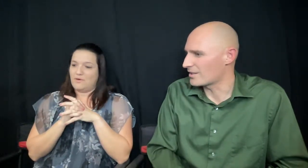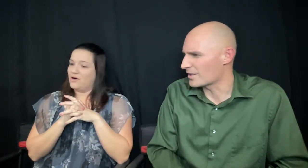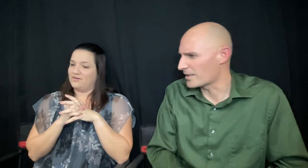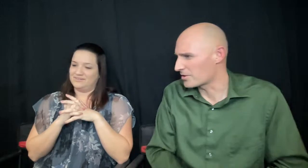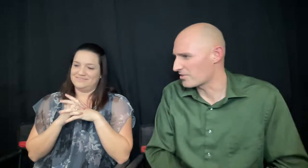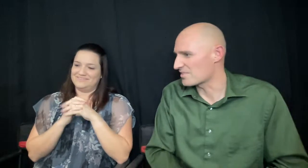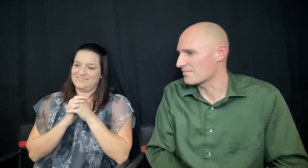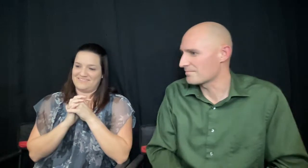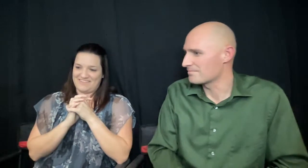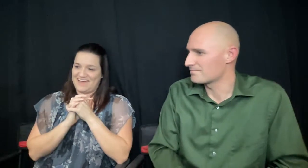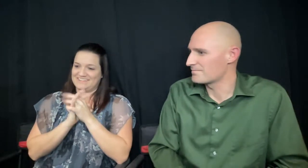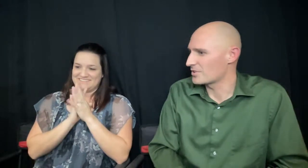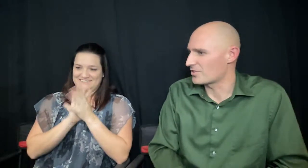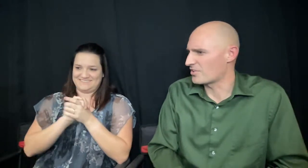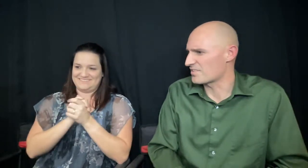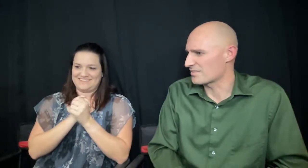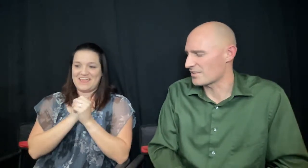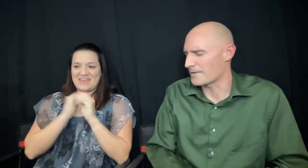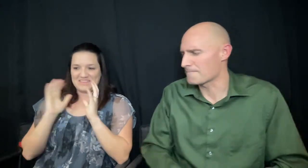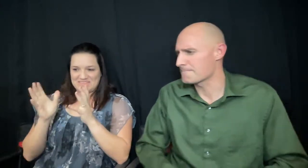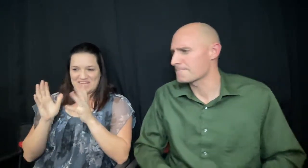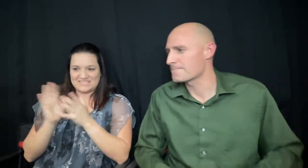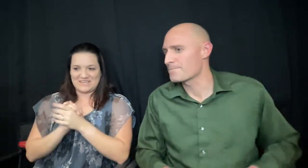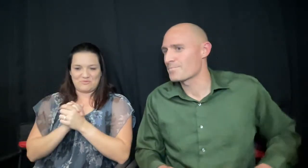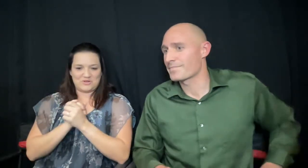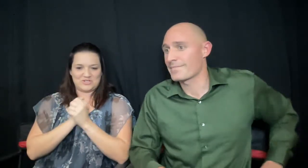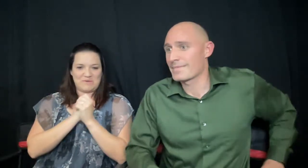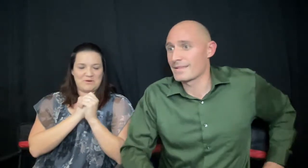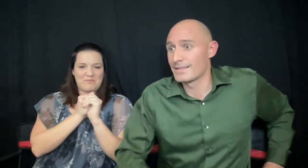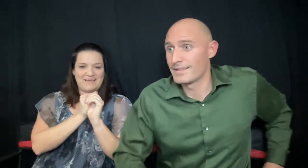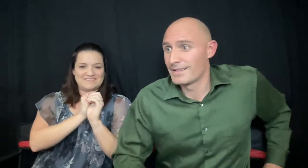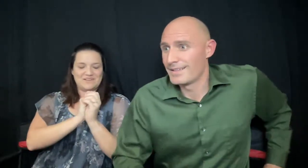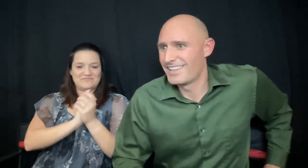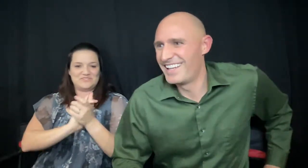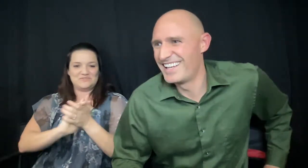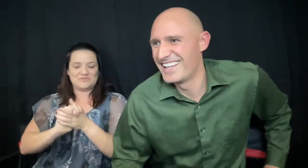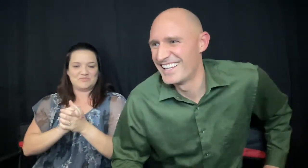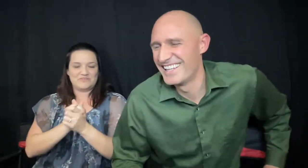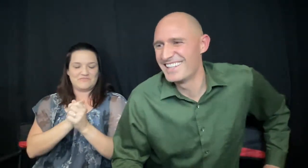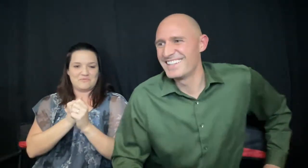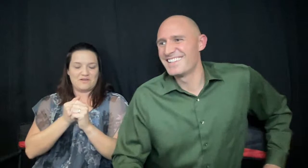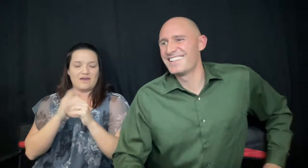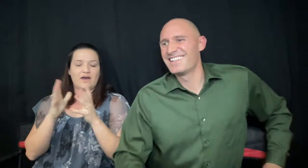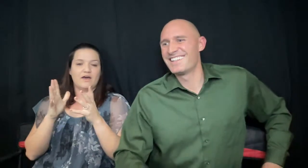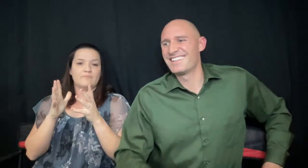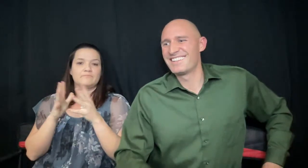tell Kristen? That is Kirsten, sorry. That is a workshop all by itself too, which would be a fun one.